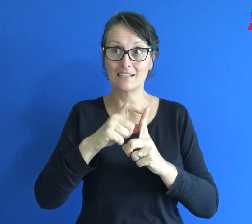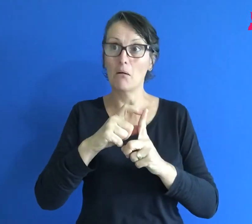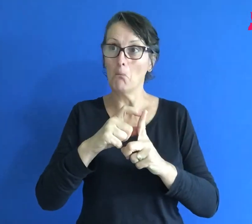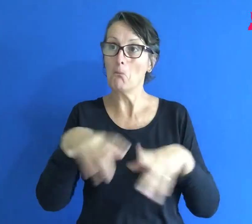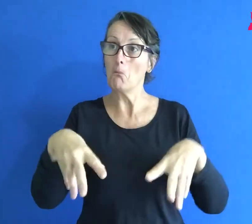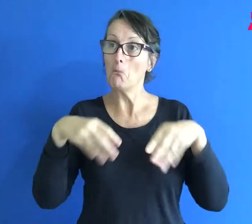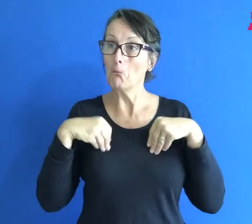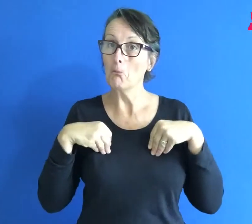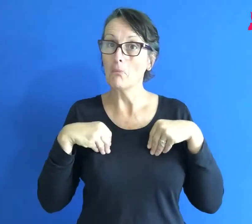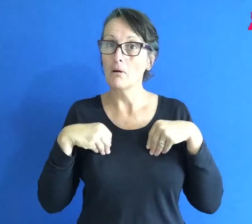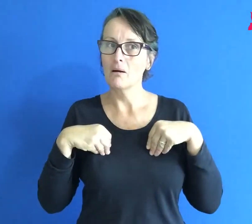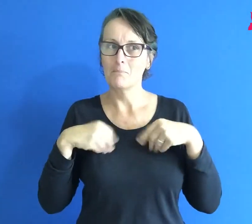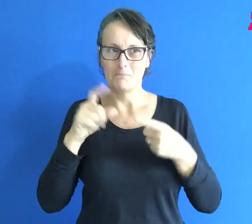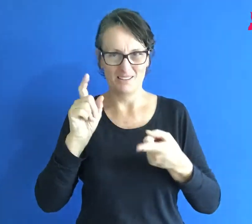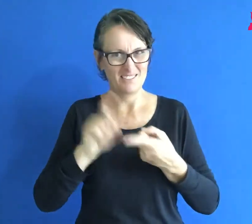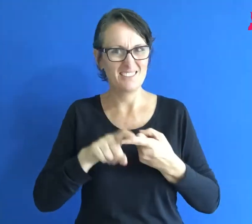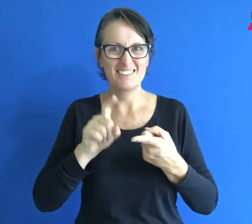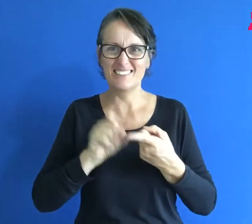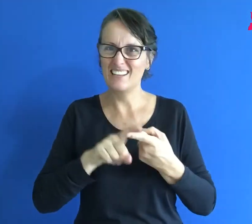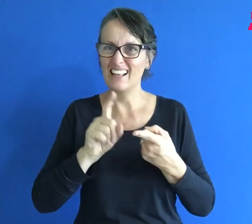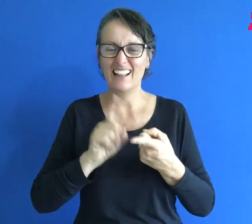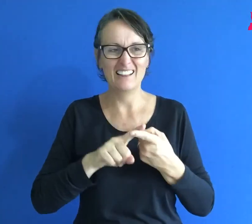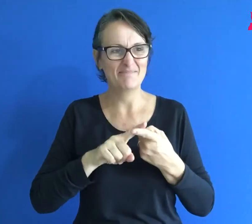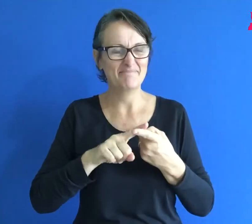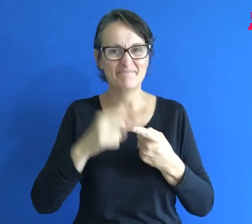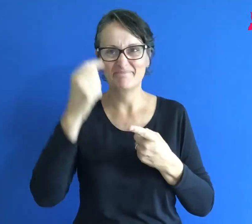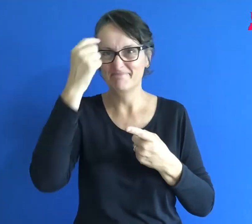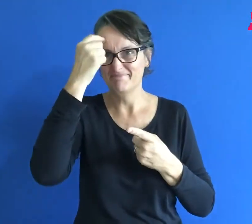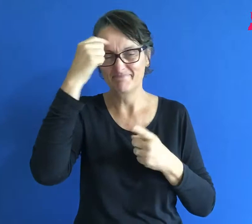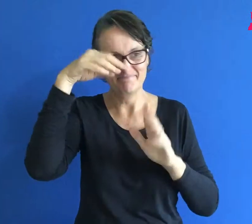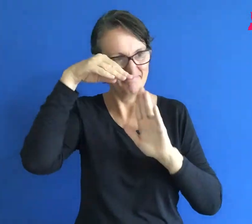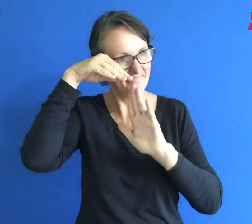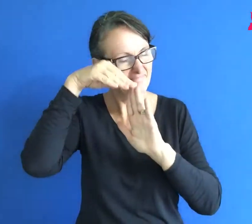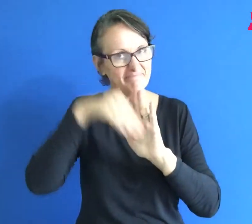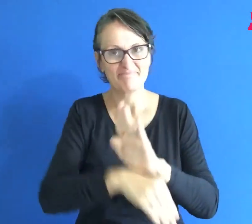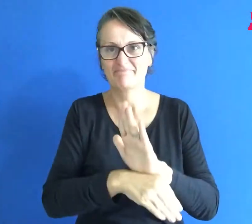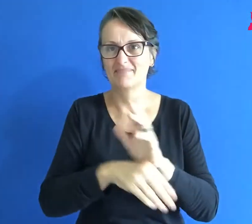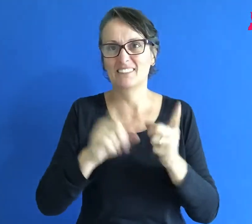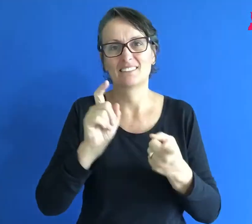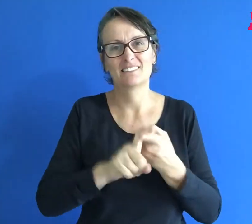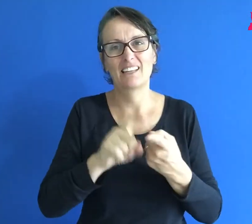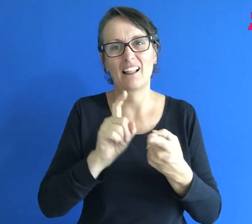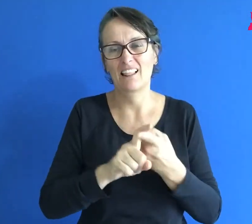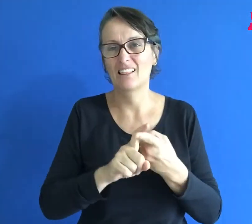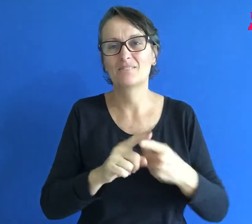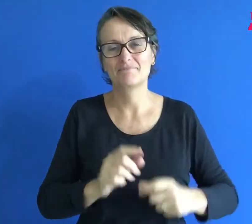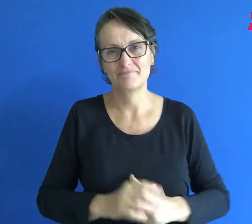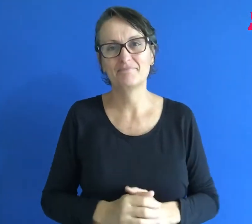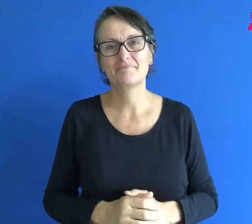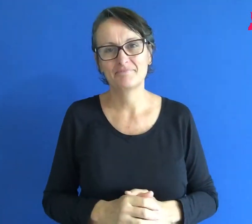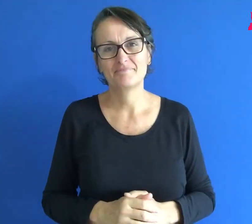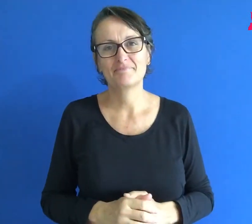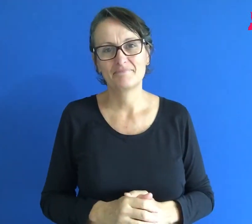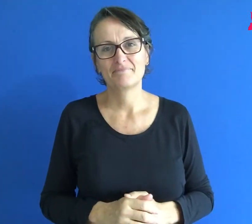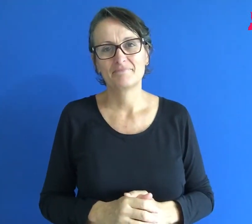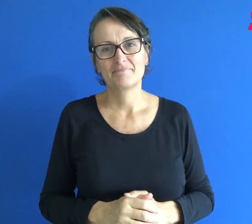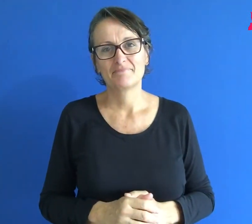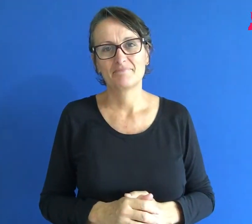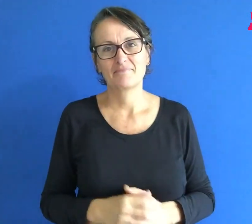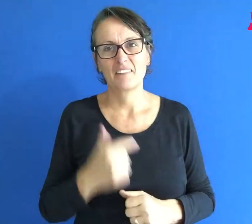No, I think in some ways it may have gone the opposite. It's almost like I've got PTSD